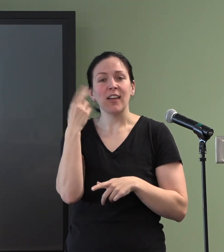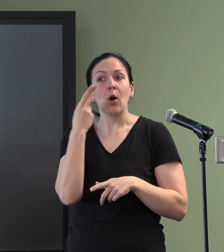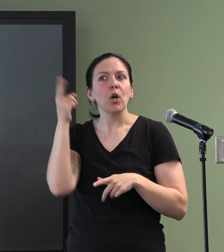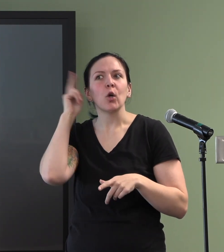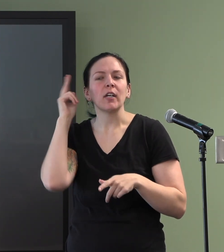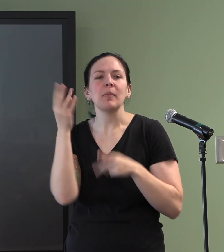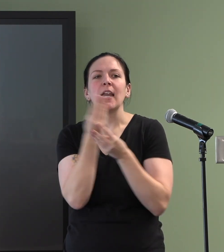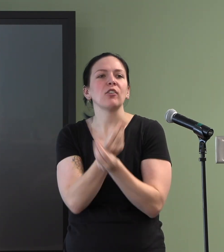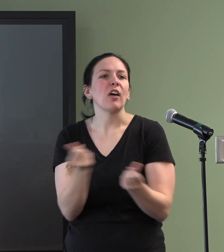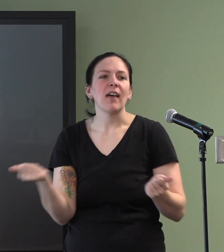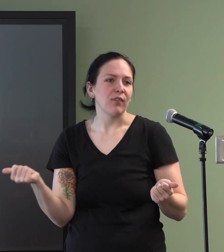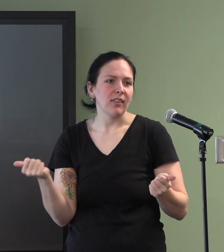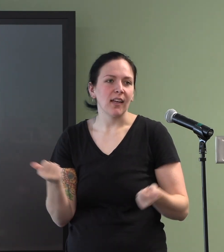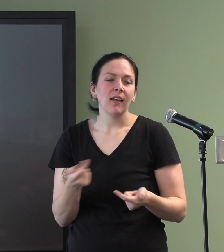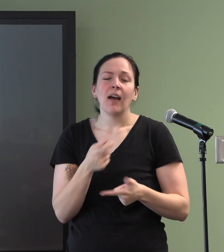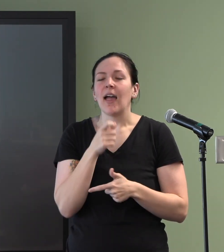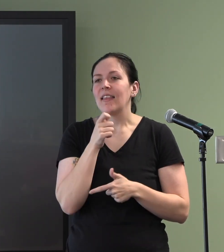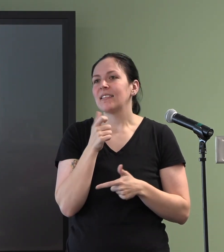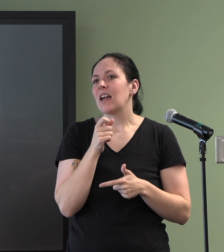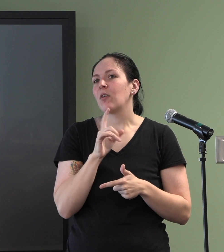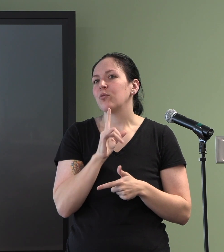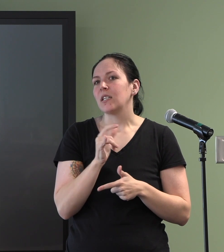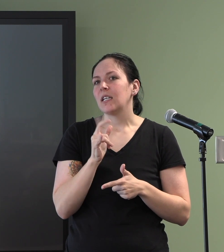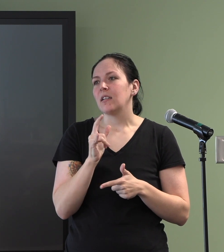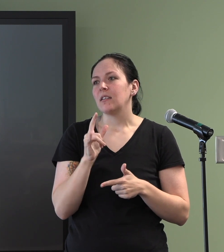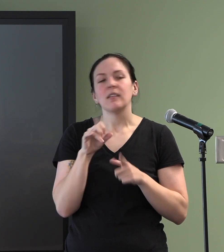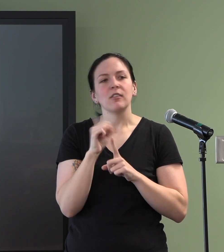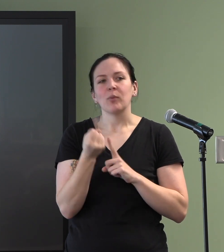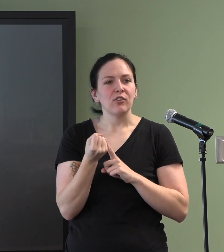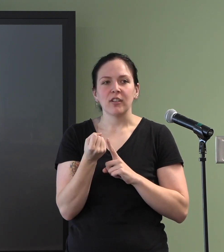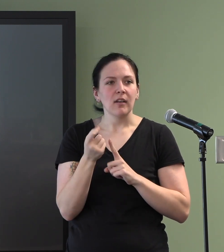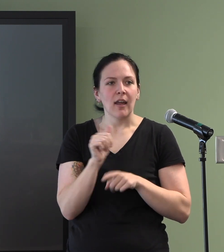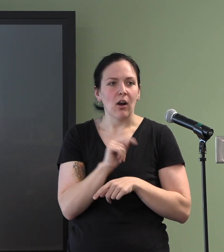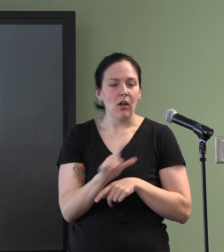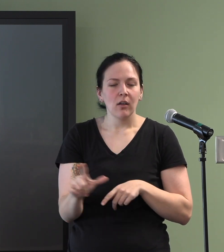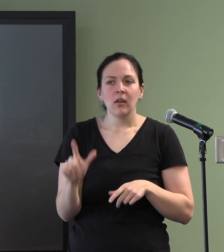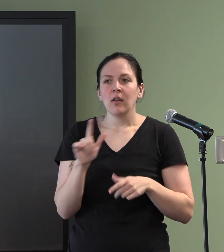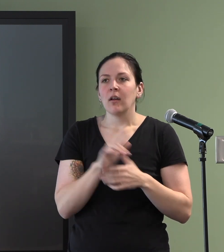oh, a cochlear implant, it'll solve everything. And that's not really the situation at all.